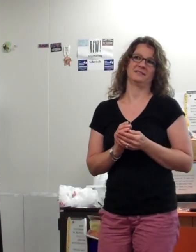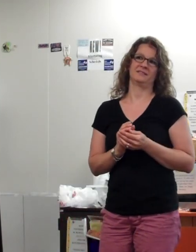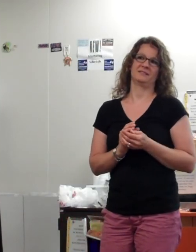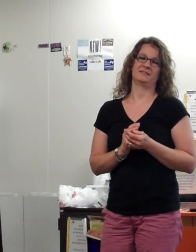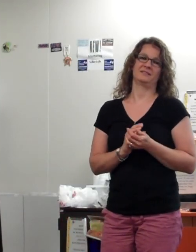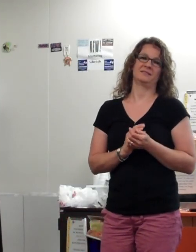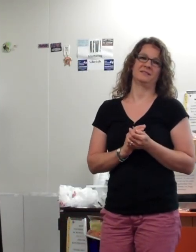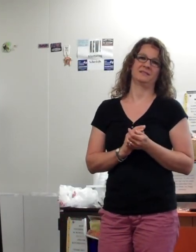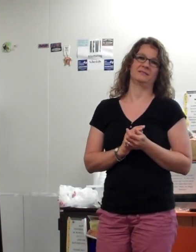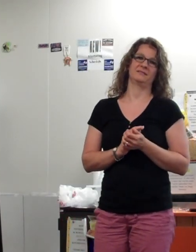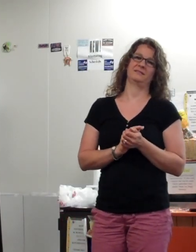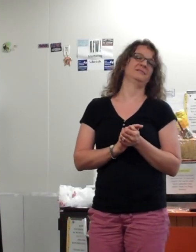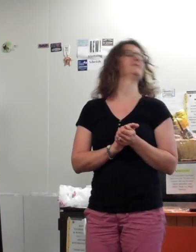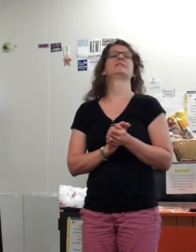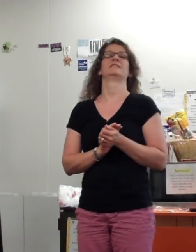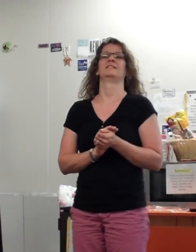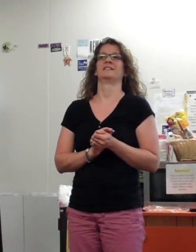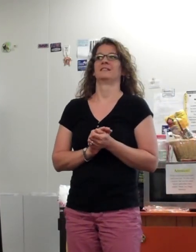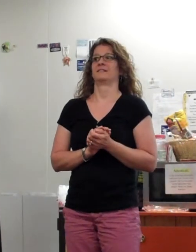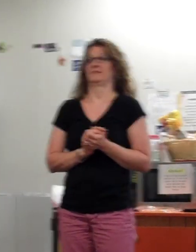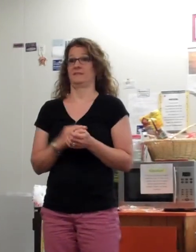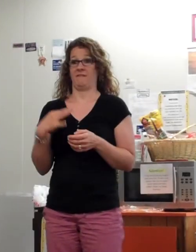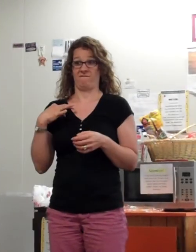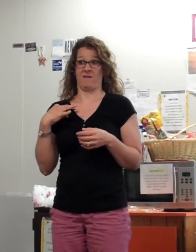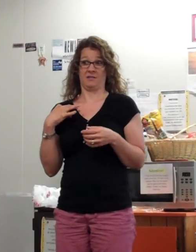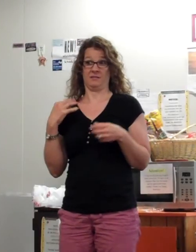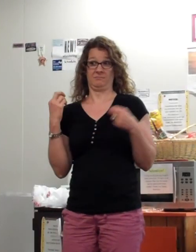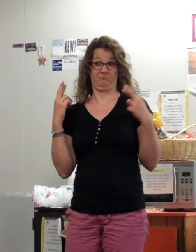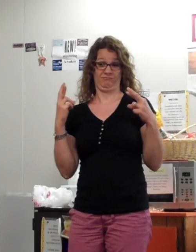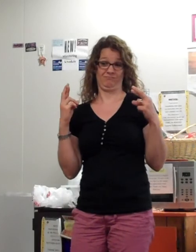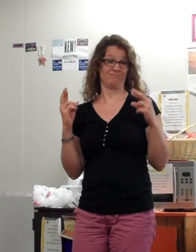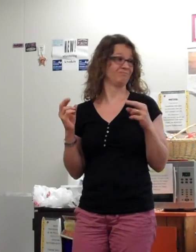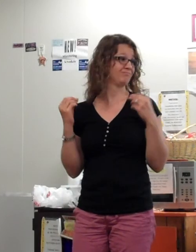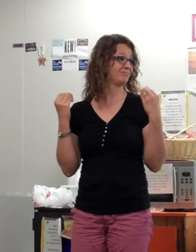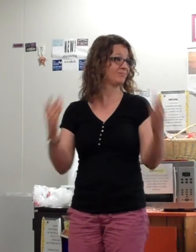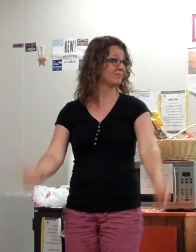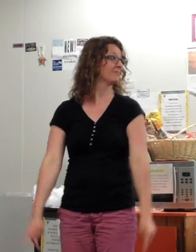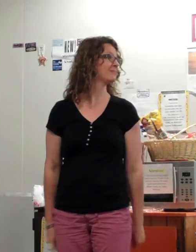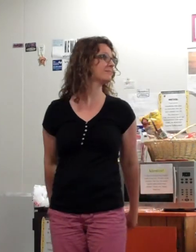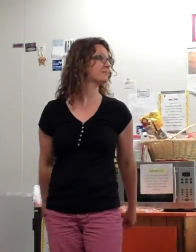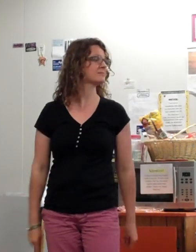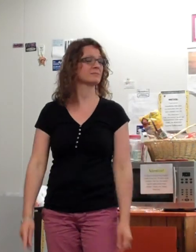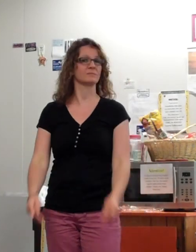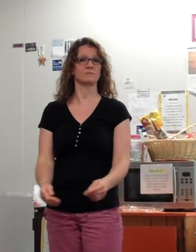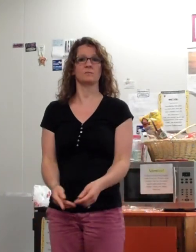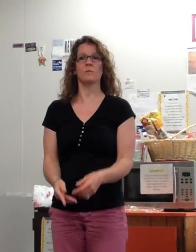out of it. All right, we have volunteers. We're good to go. All right. So All right. This is how we would end our lesson one.